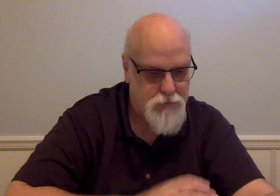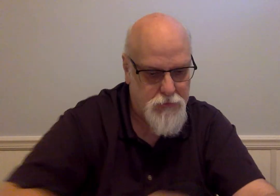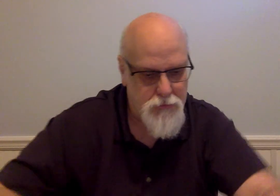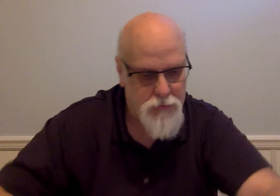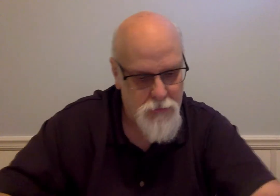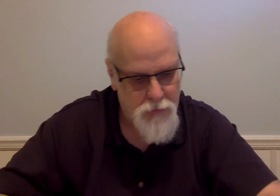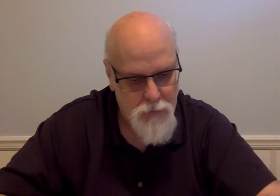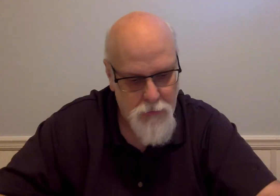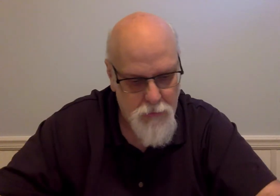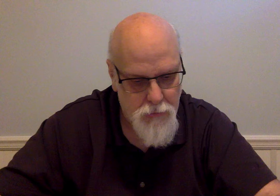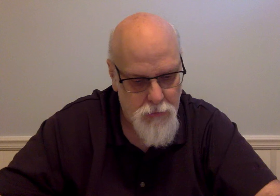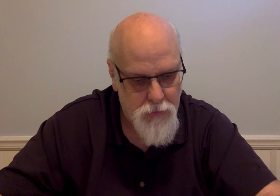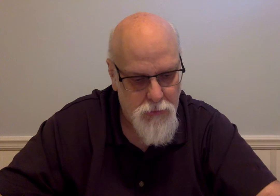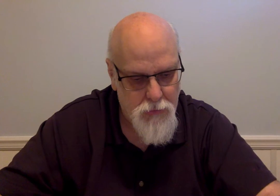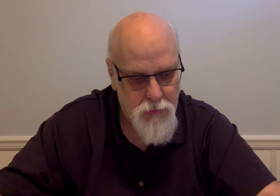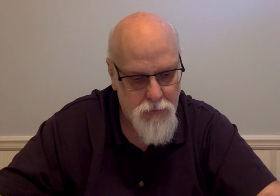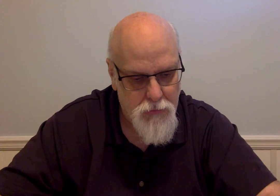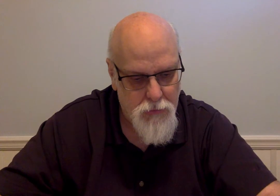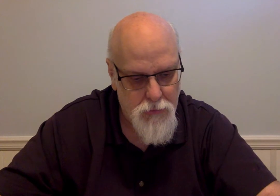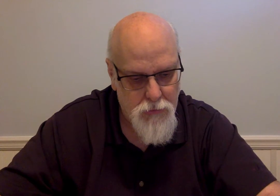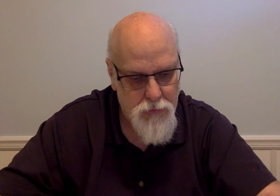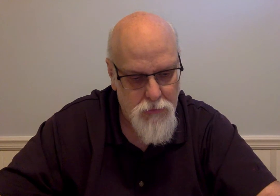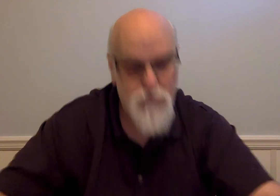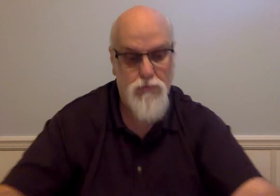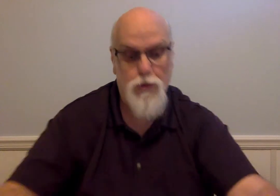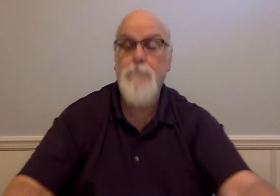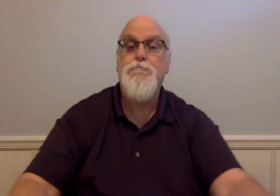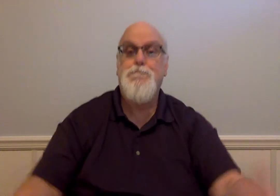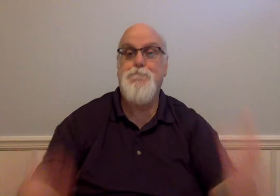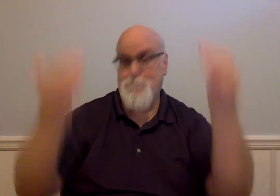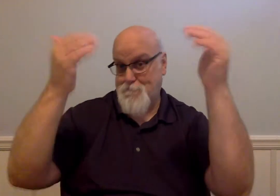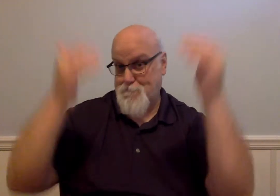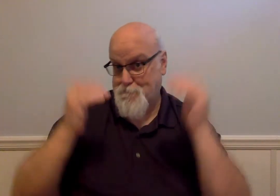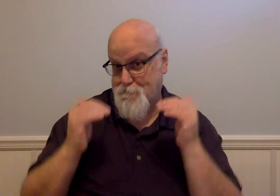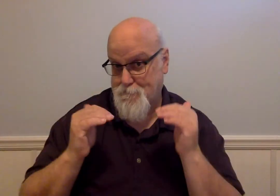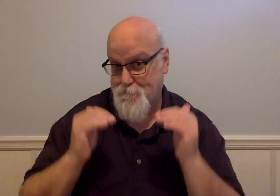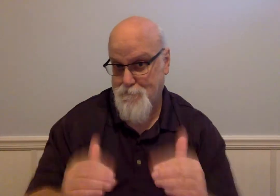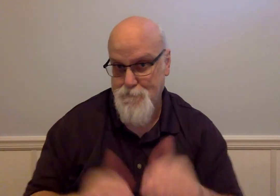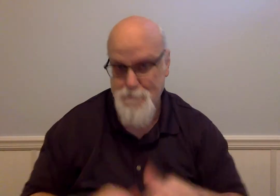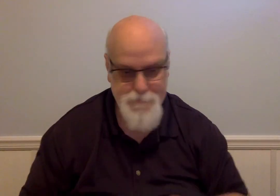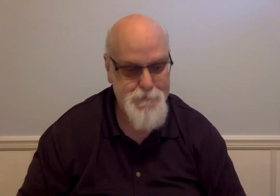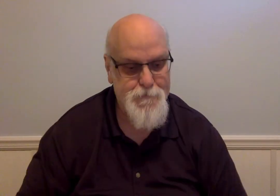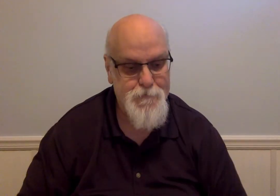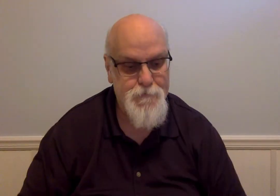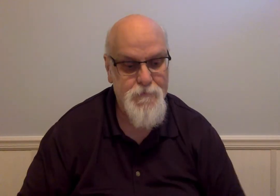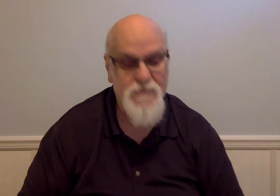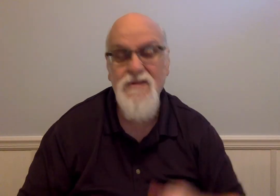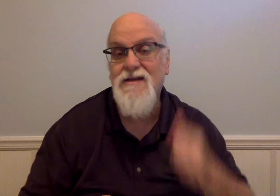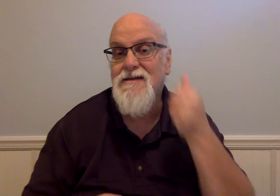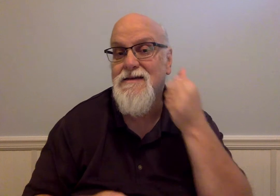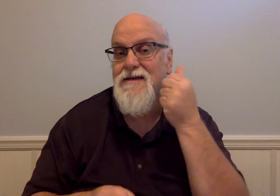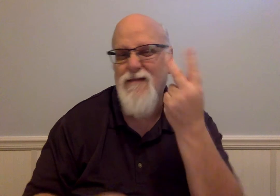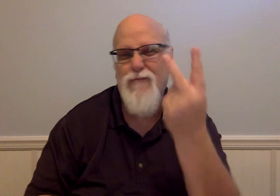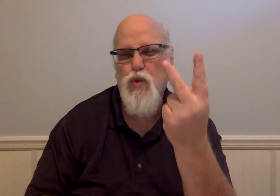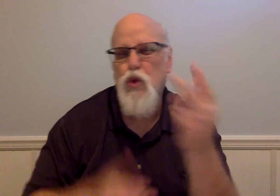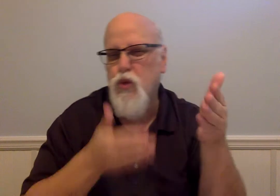show emphasis on how far extended they are. Okay, moving on to sister.